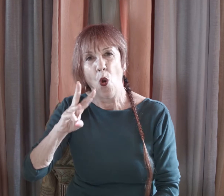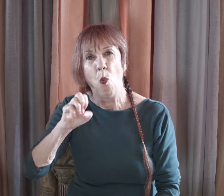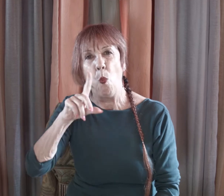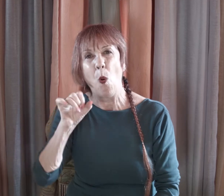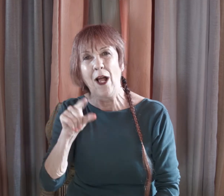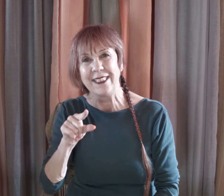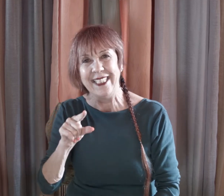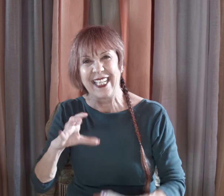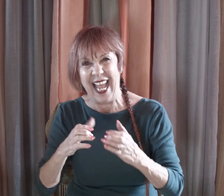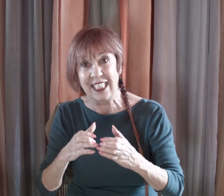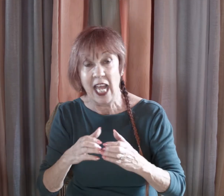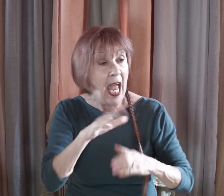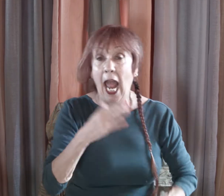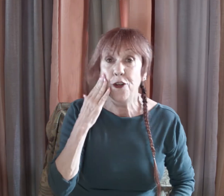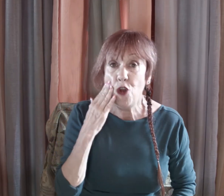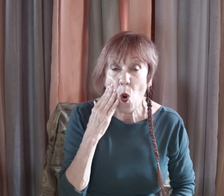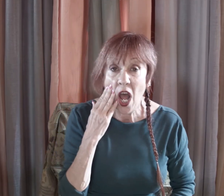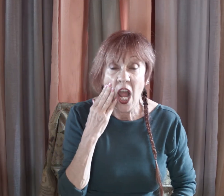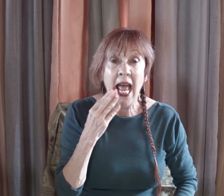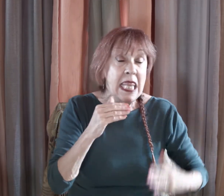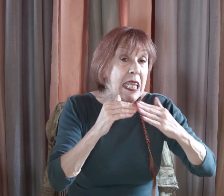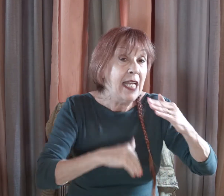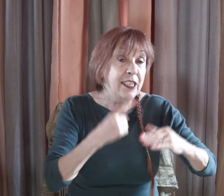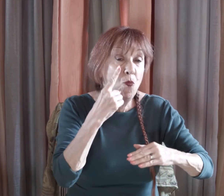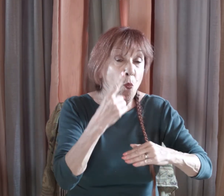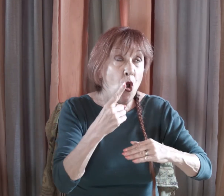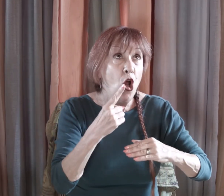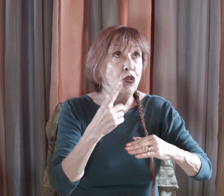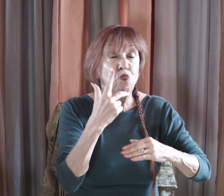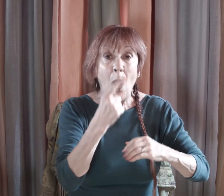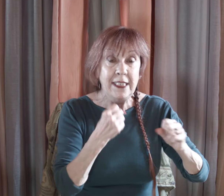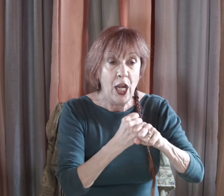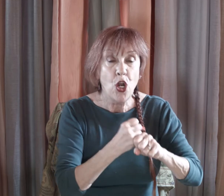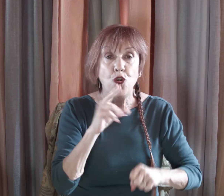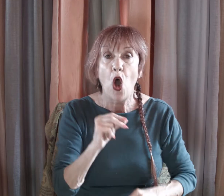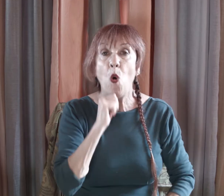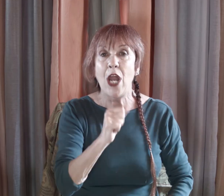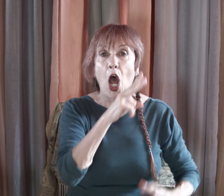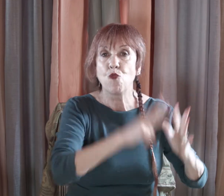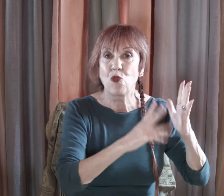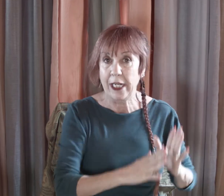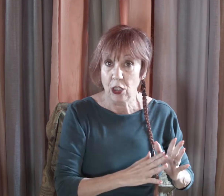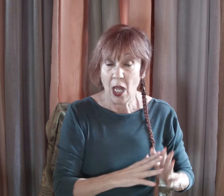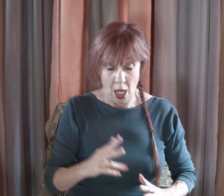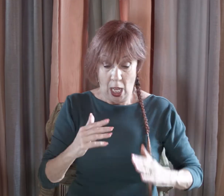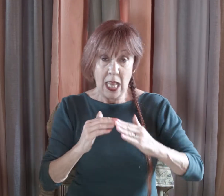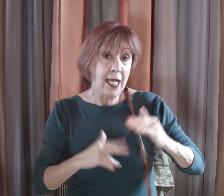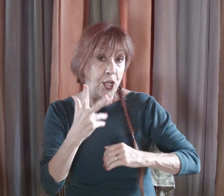guess what? In less than a year, we had no non-readers left in the school. In less than 3 years, we had taken our school from the